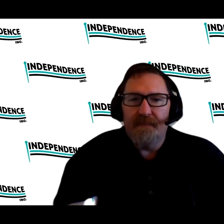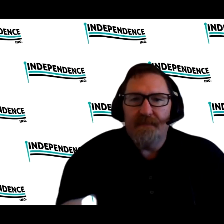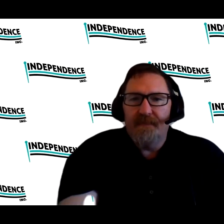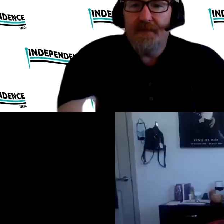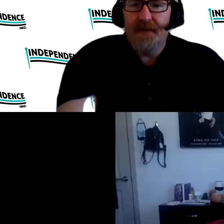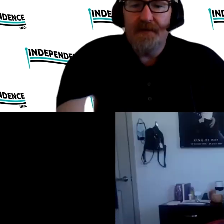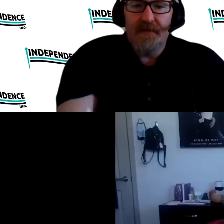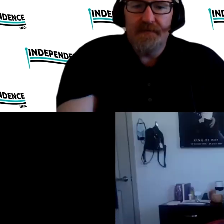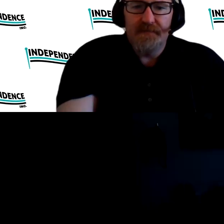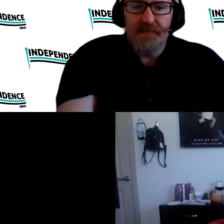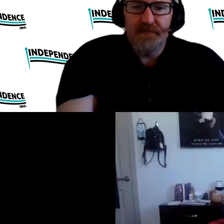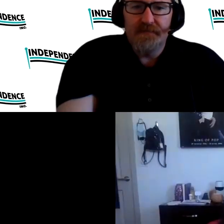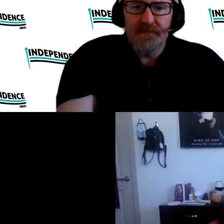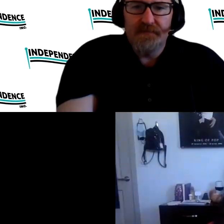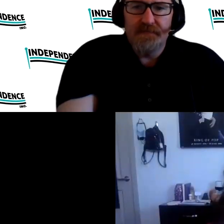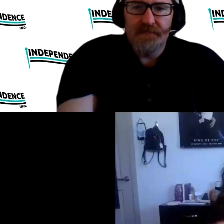Fantasy.